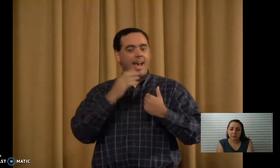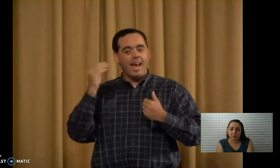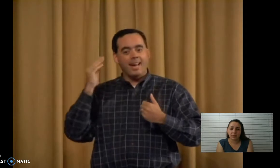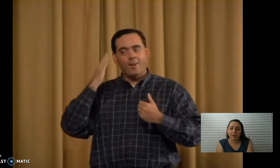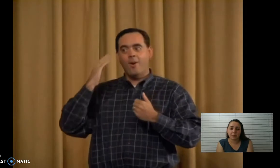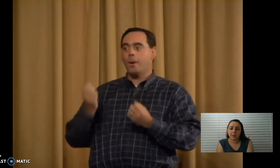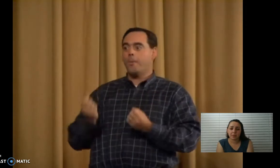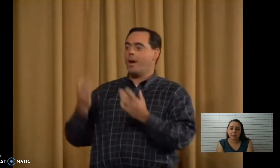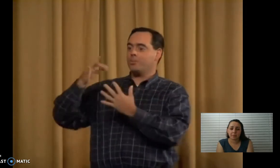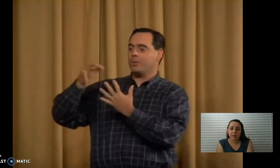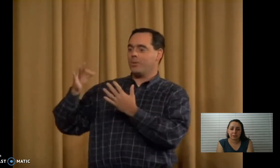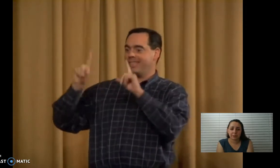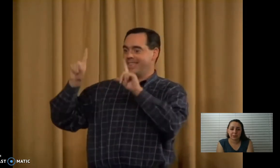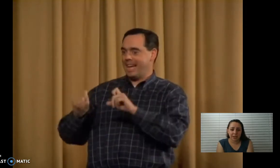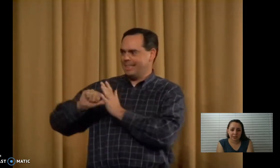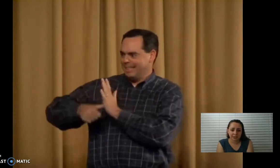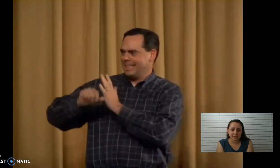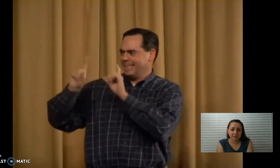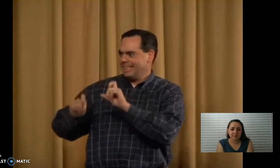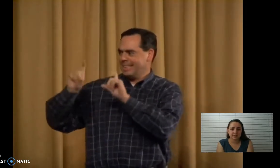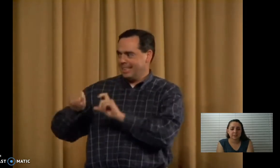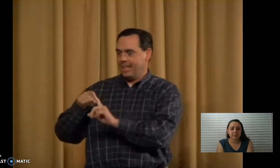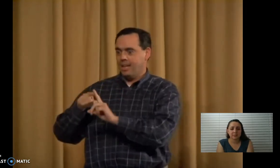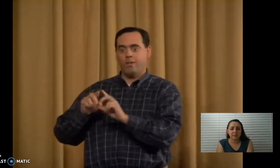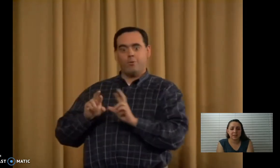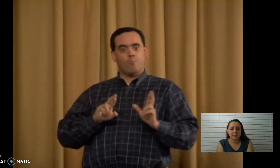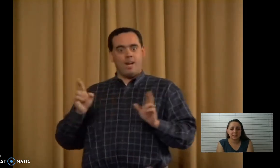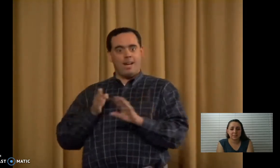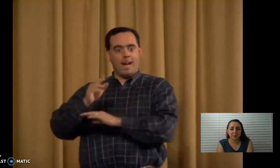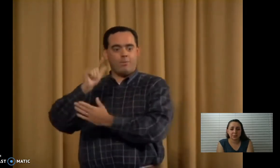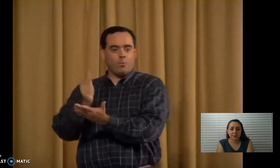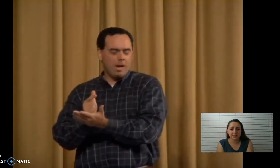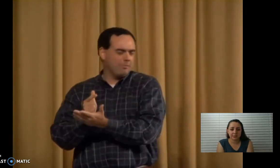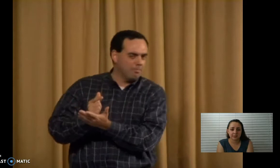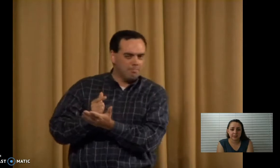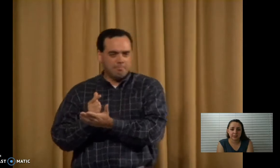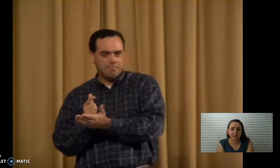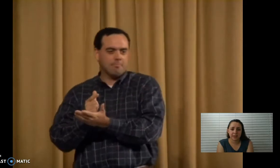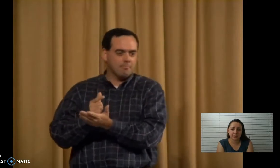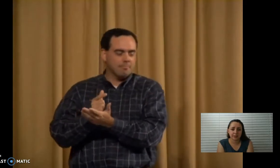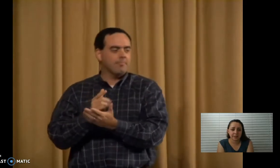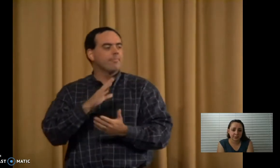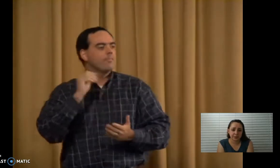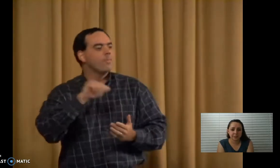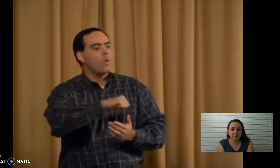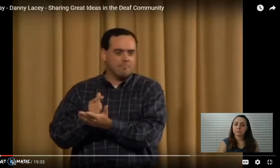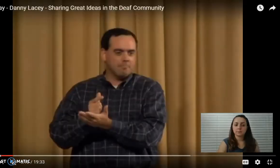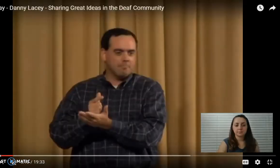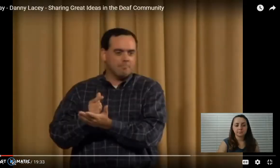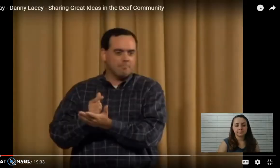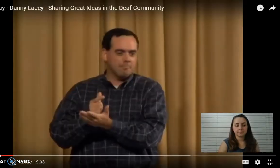But will that really help with meeting real world challenges? The emphasis on multiple choice tests, are they really going to help you after